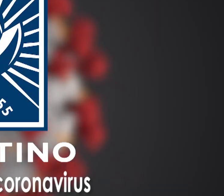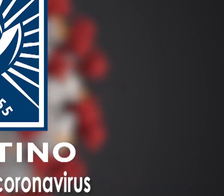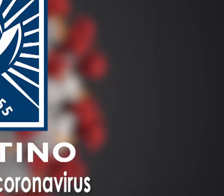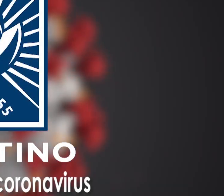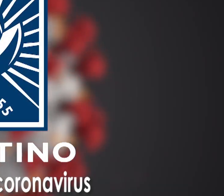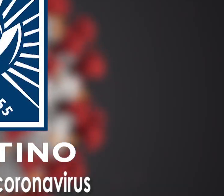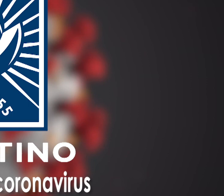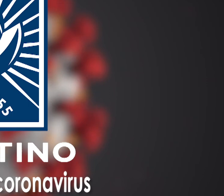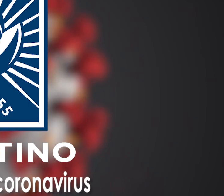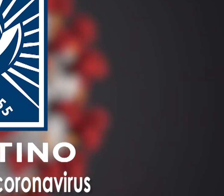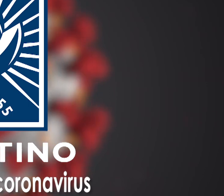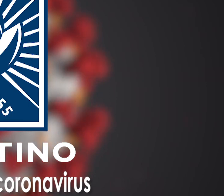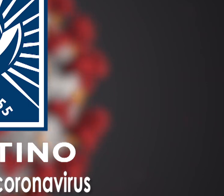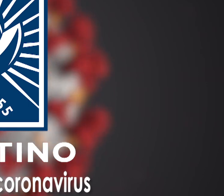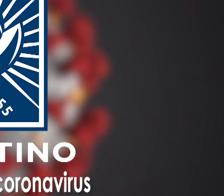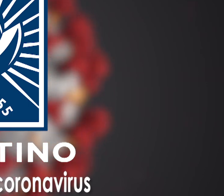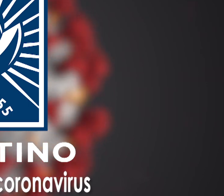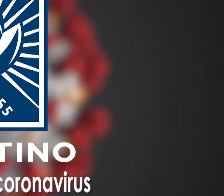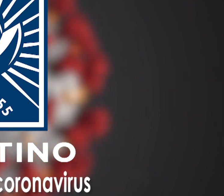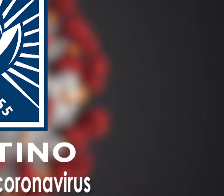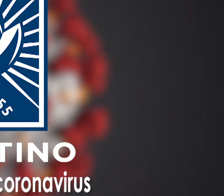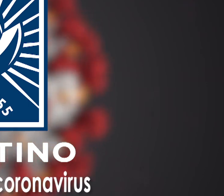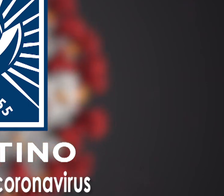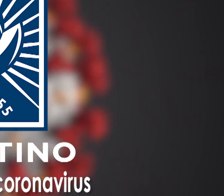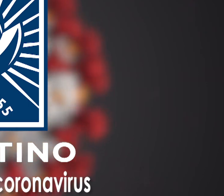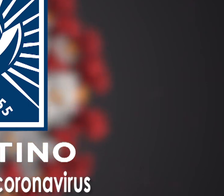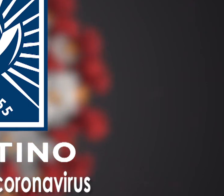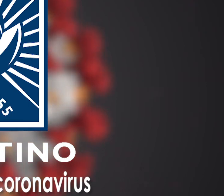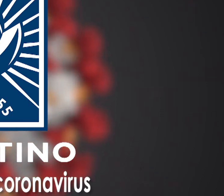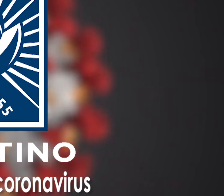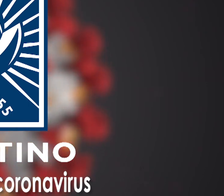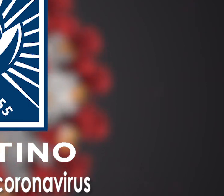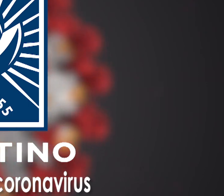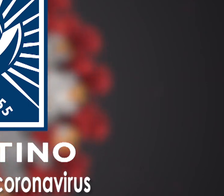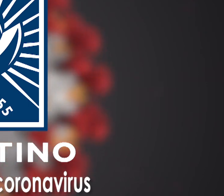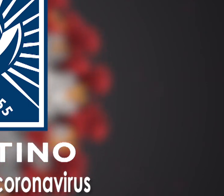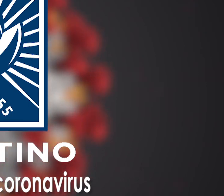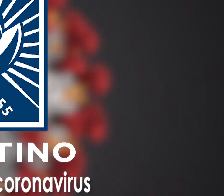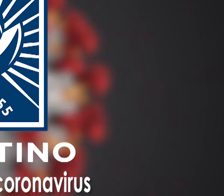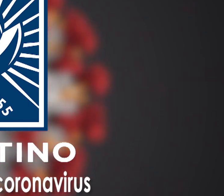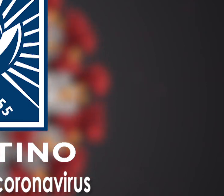For the latest information regarding the COVID-19